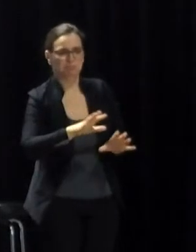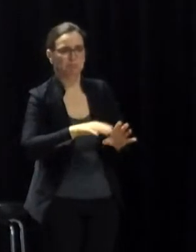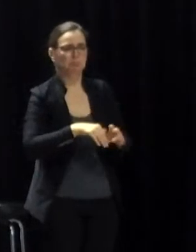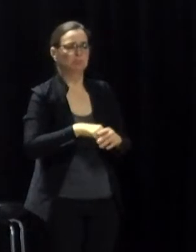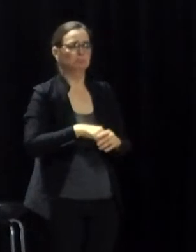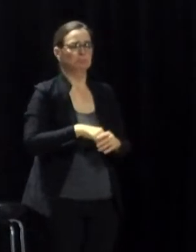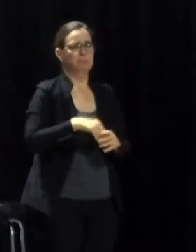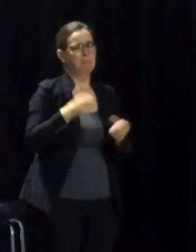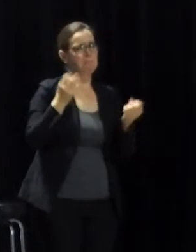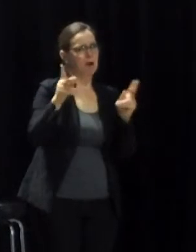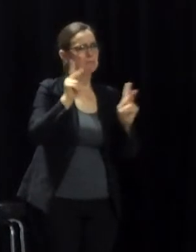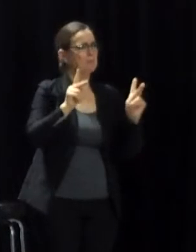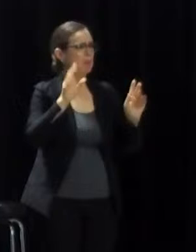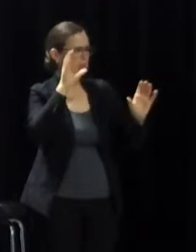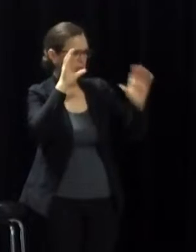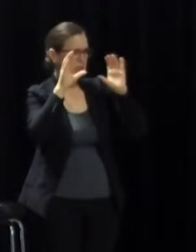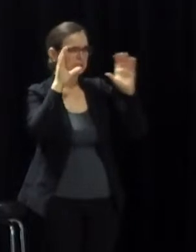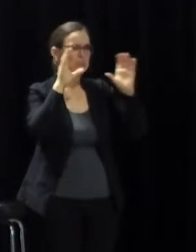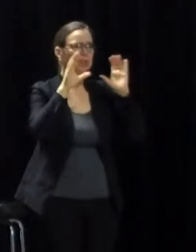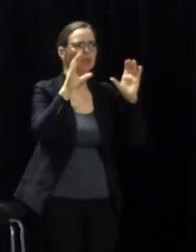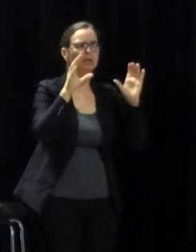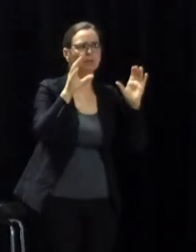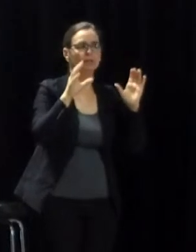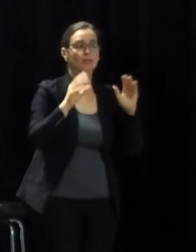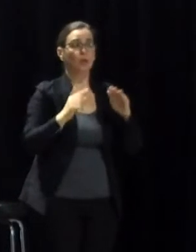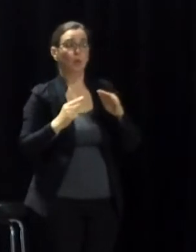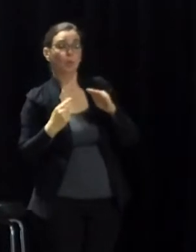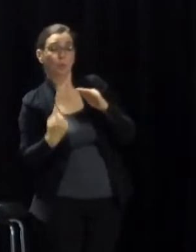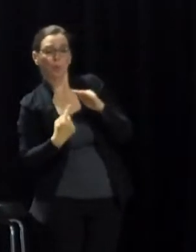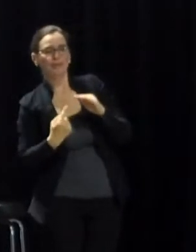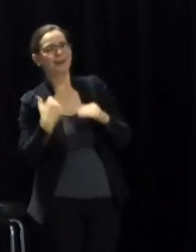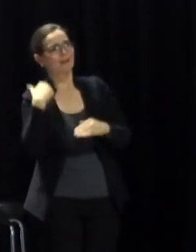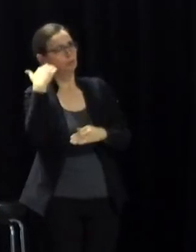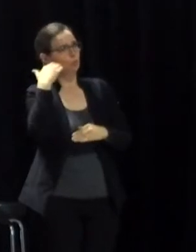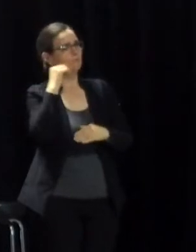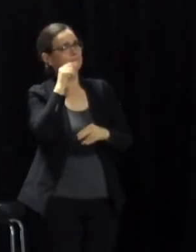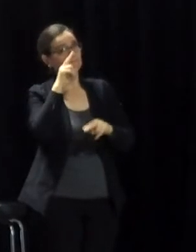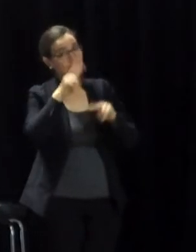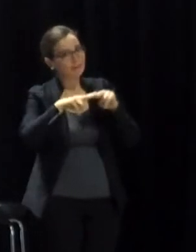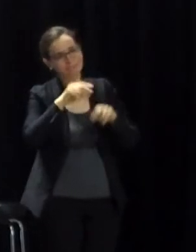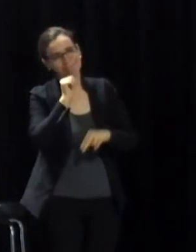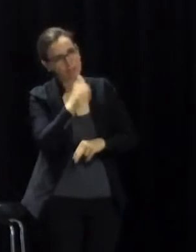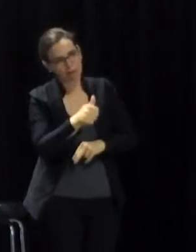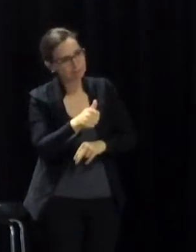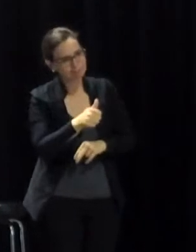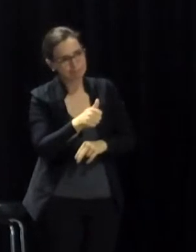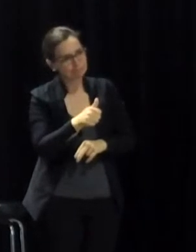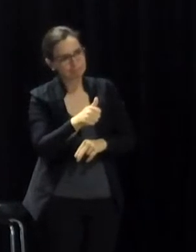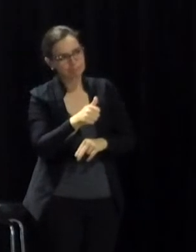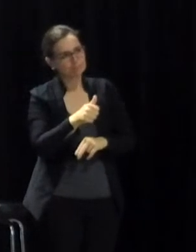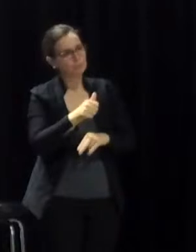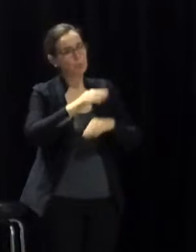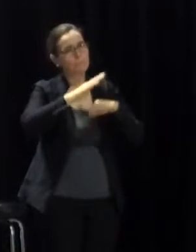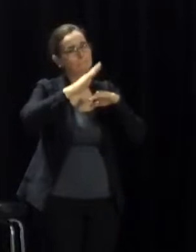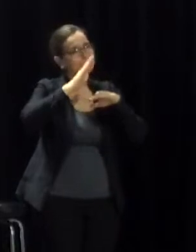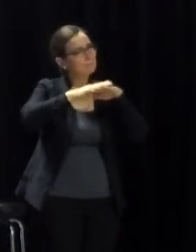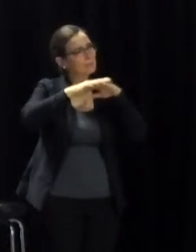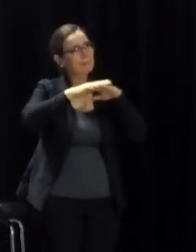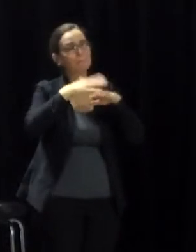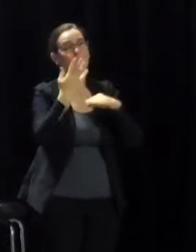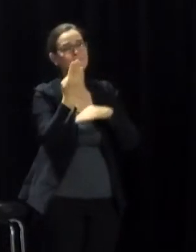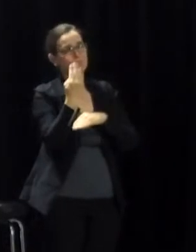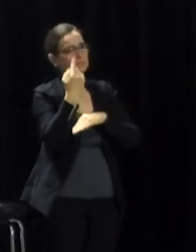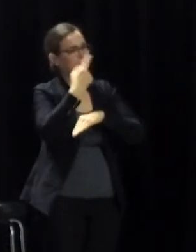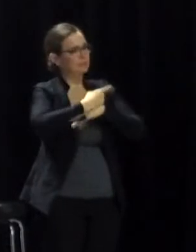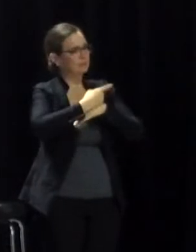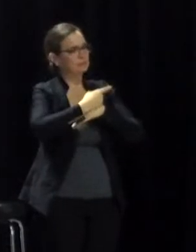fun. You're in a quarantine for a minimum of 14 days. If you're essential, you can, if as long as you don't have symptoms, you